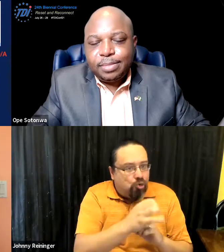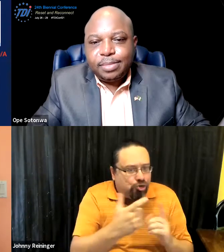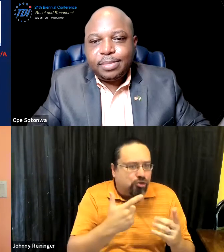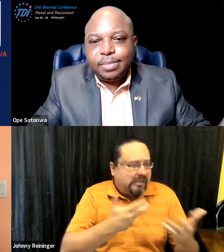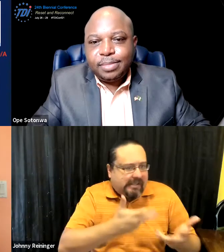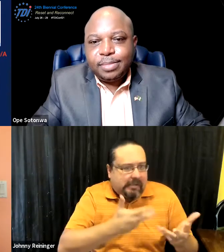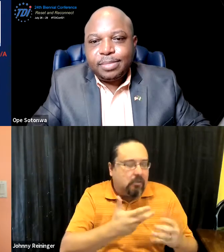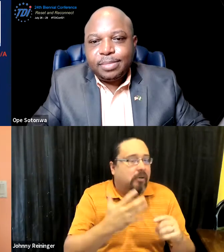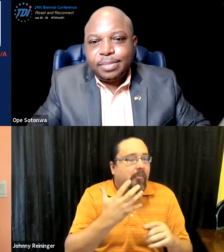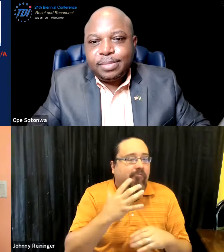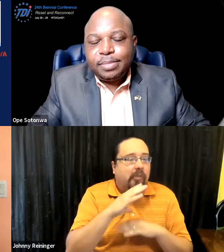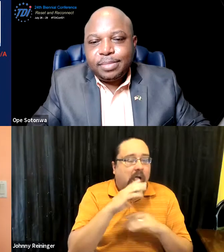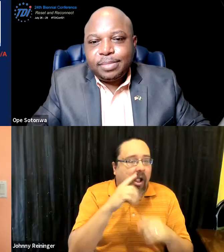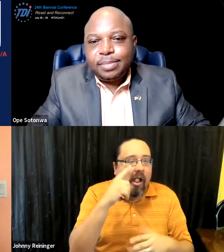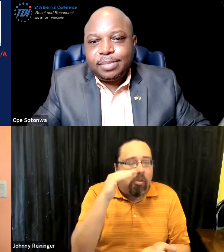deaf community.